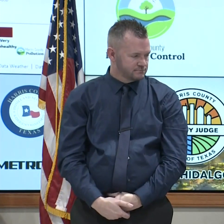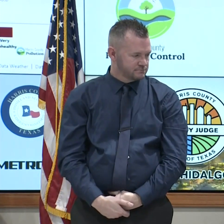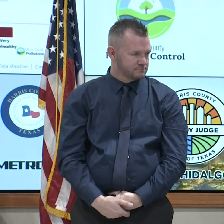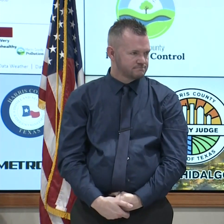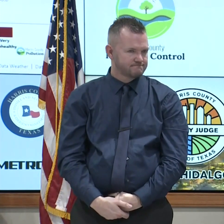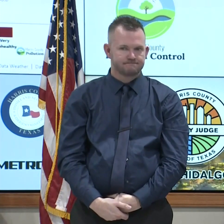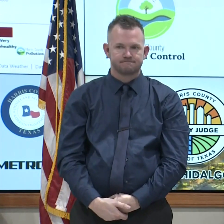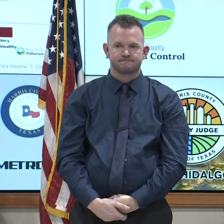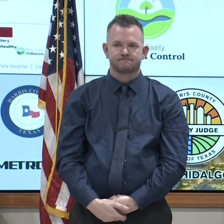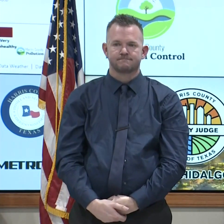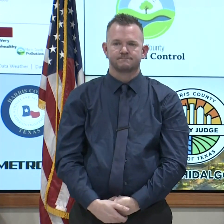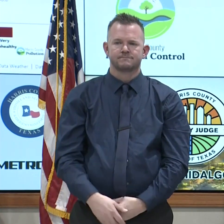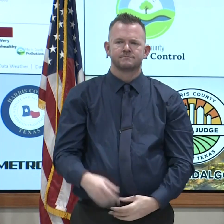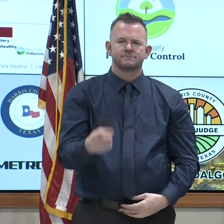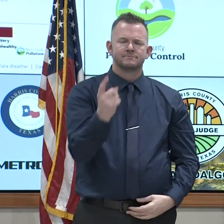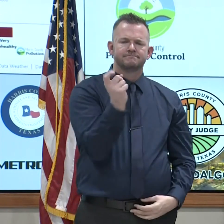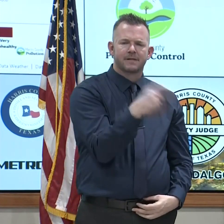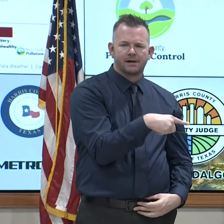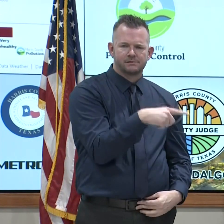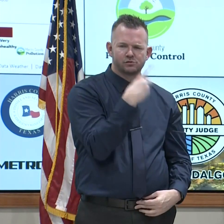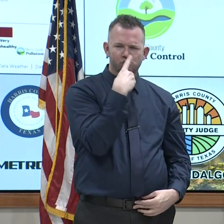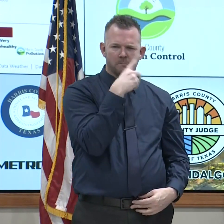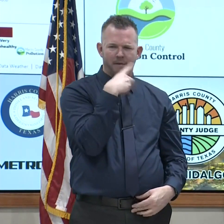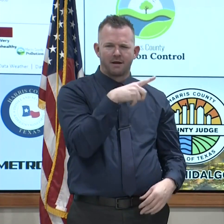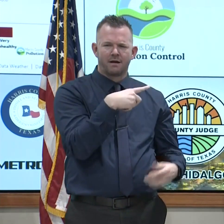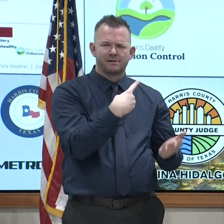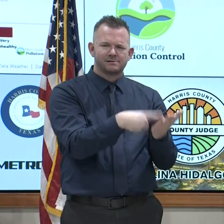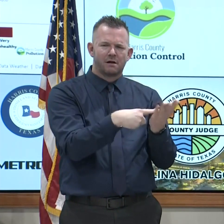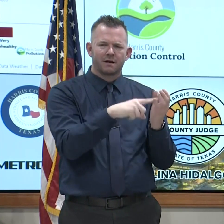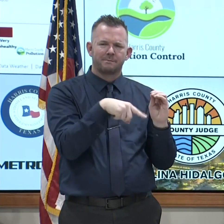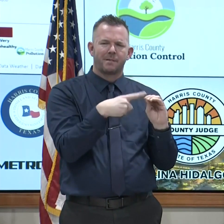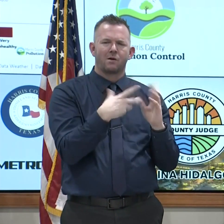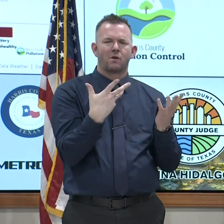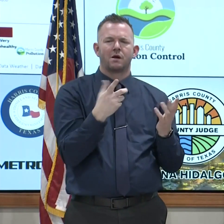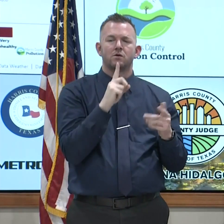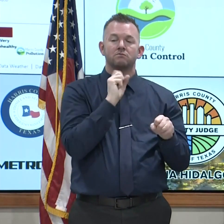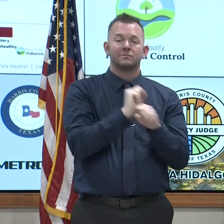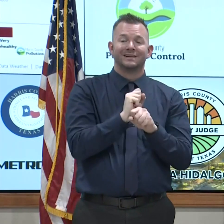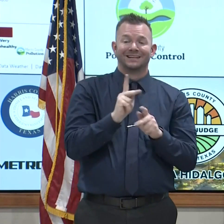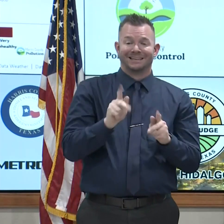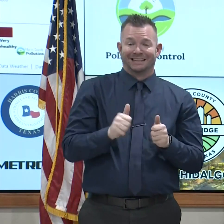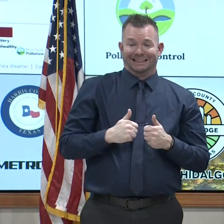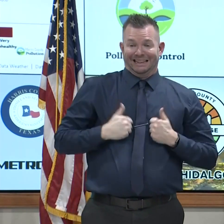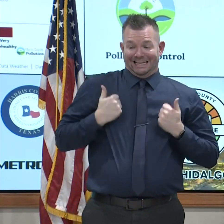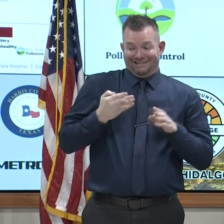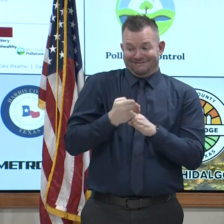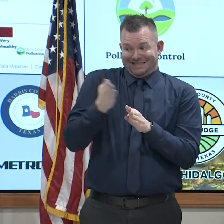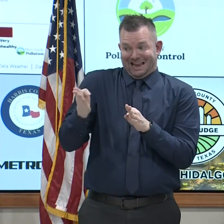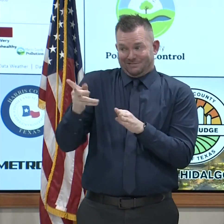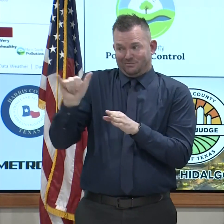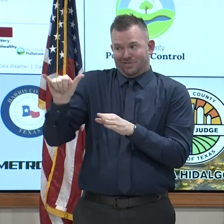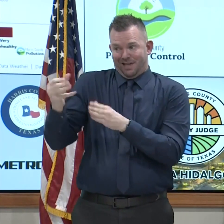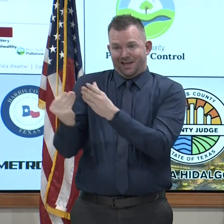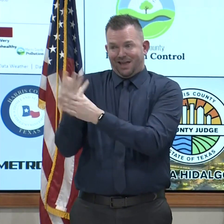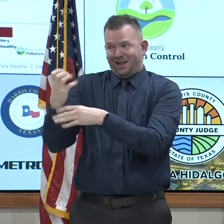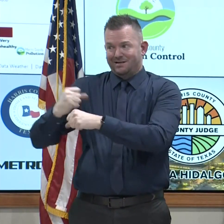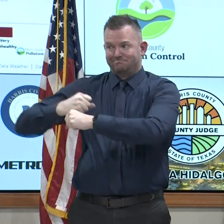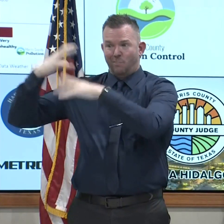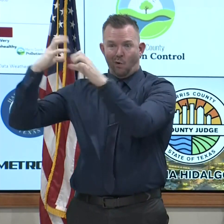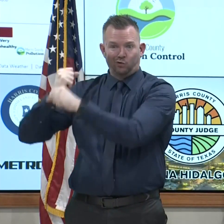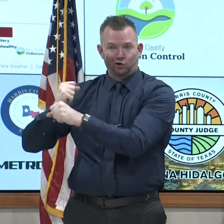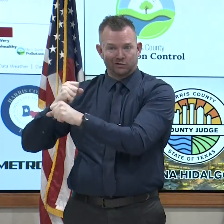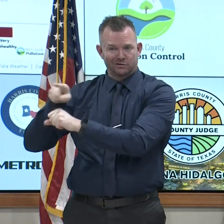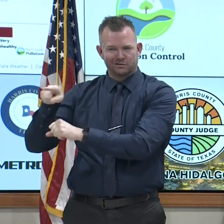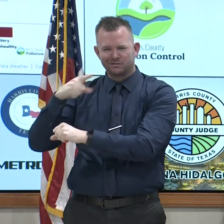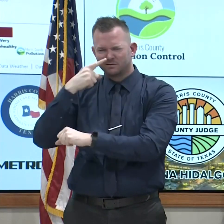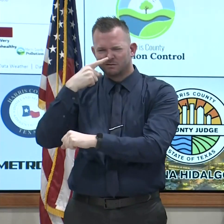Judge, if you could speak to the neighbors who live next to these chemical plants, what would you tell them, if you could speak directly to